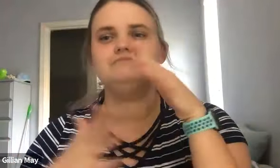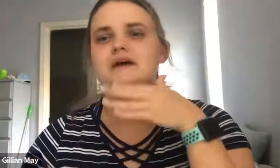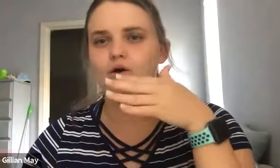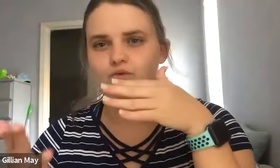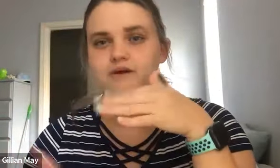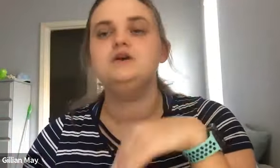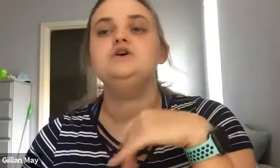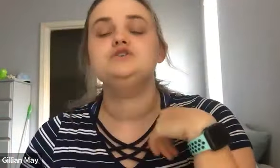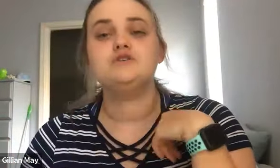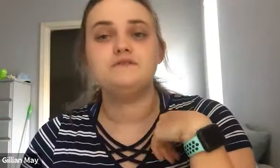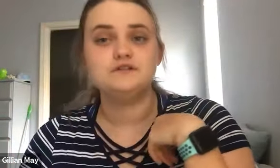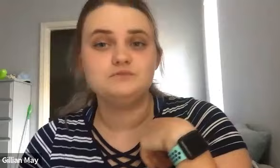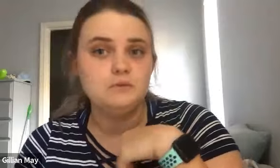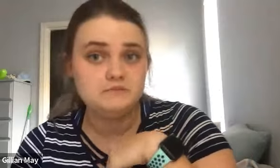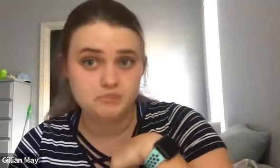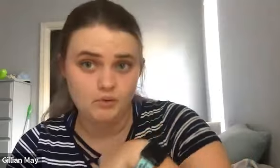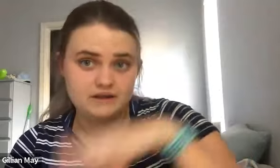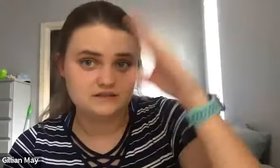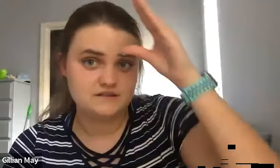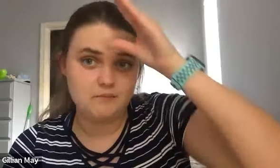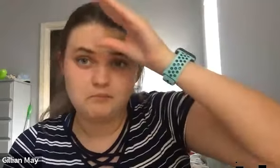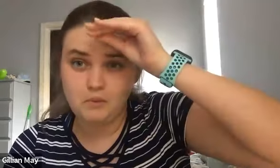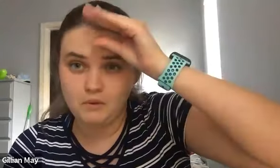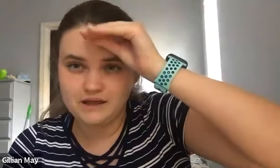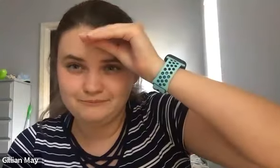a helpful one. So the first one will be boy. So boy.